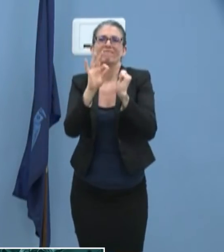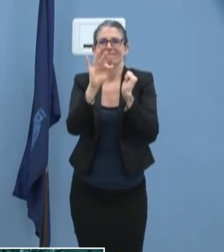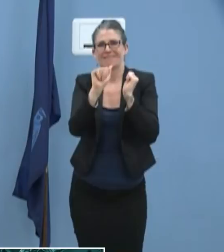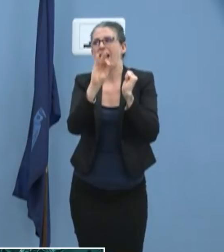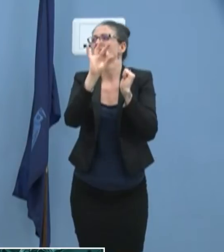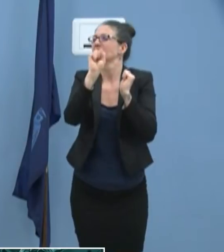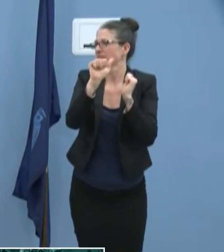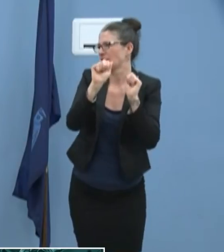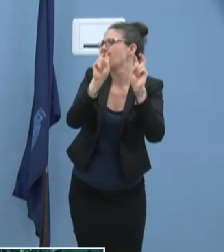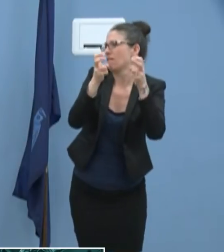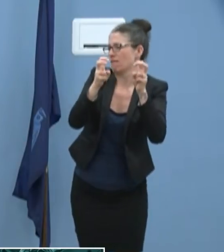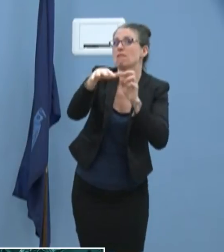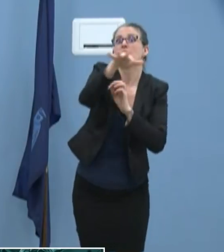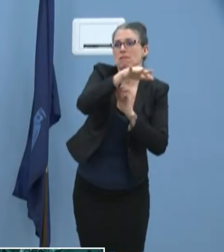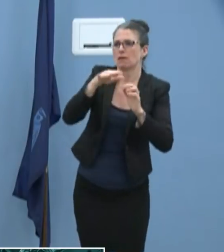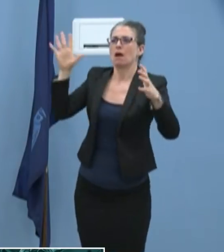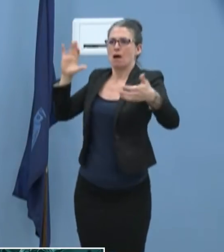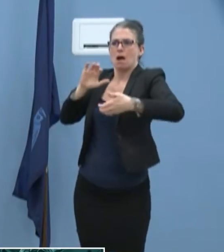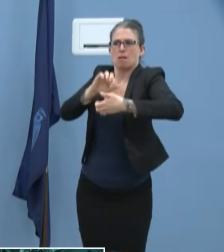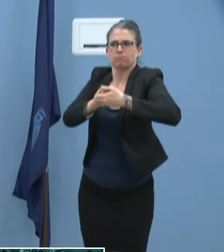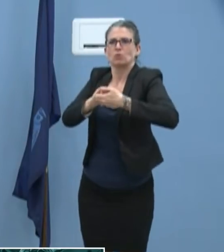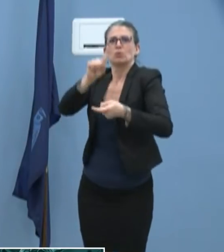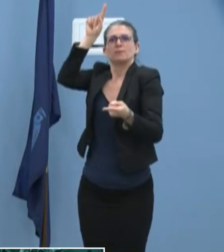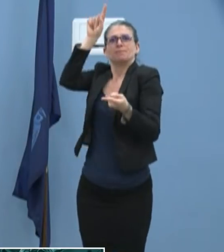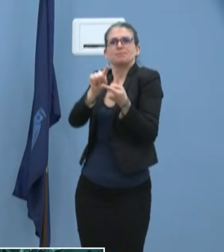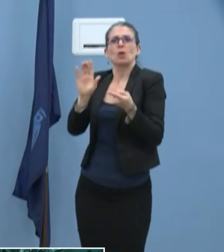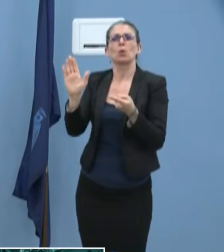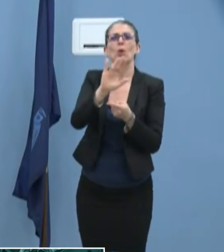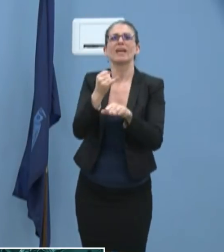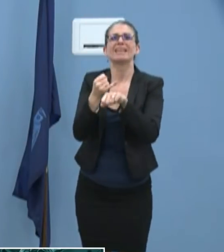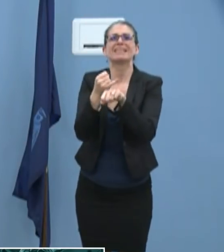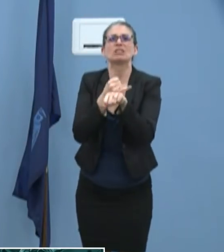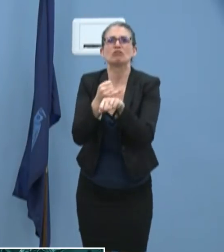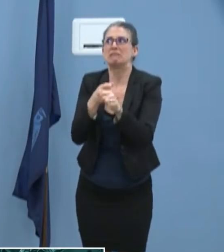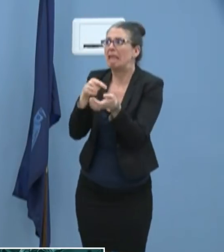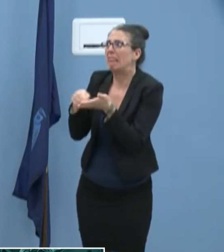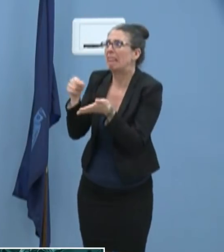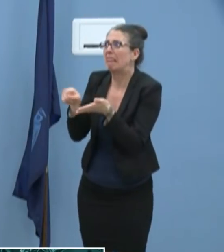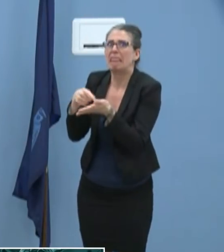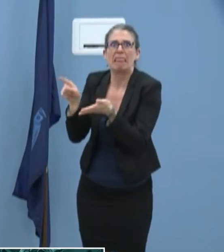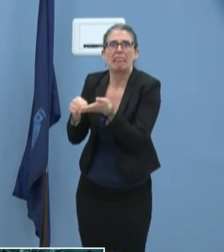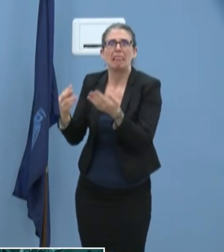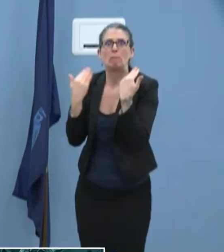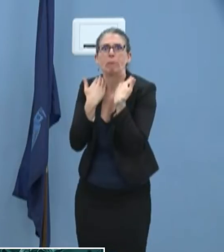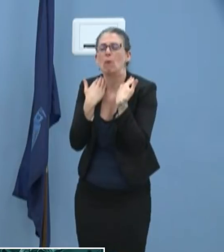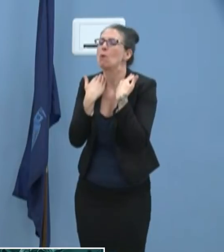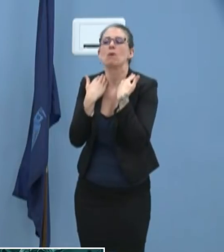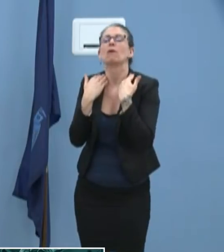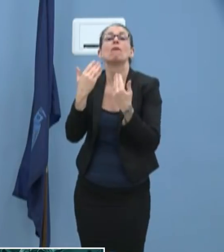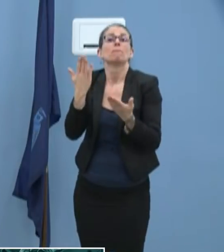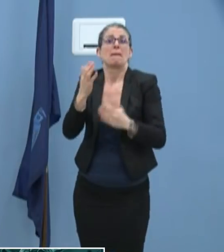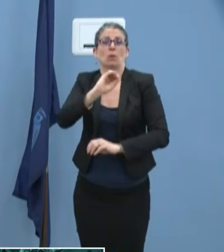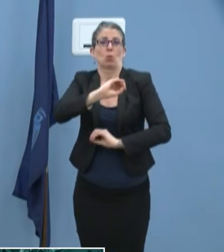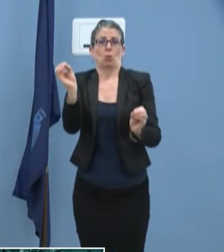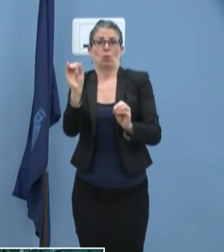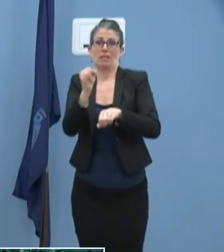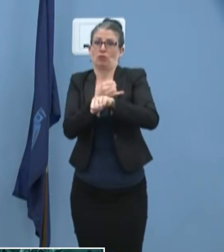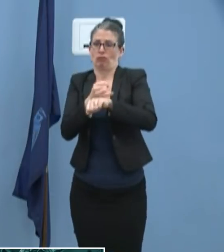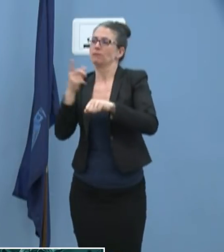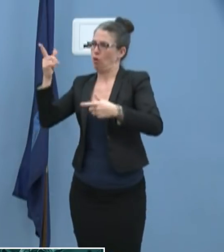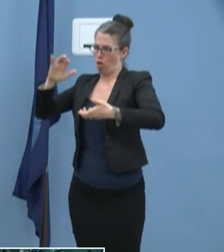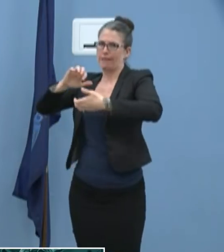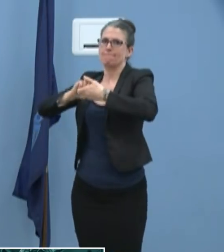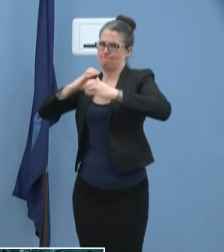loans for people affected by the COVID-19 outbreak. I have asked